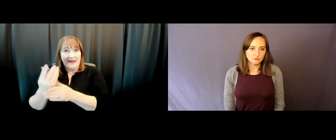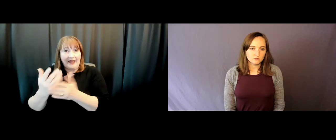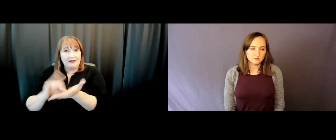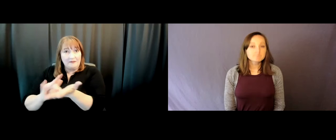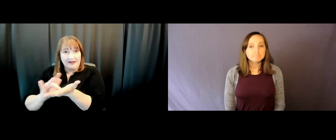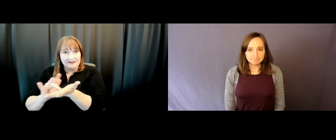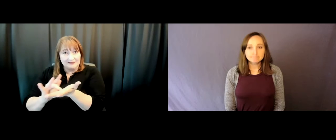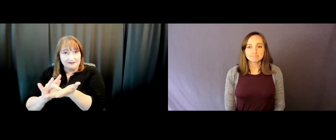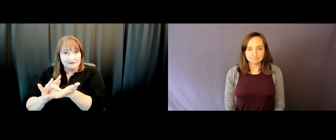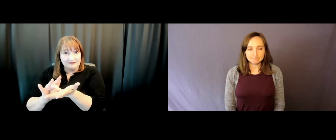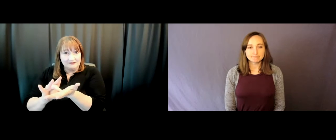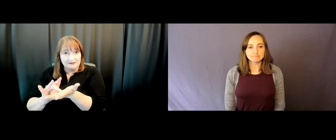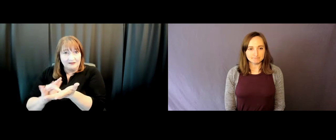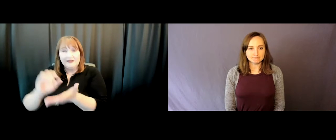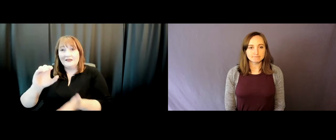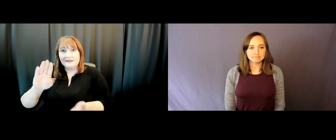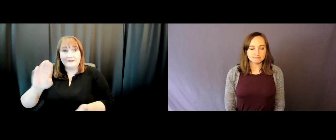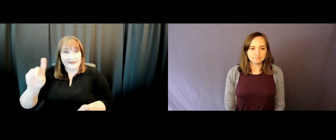Yes. CBD.